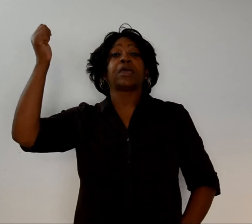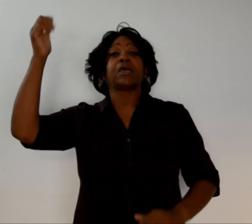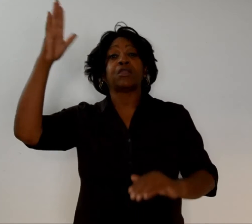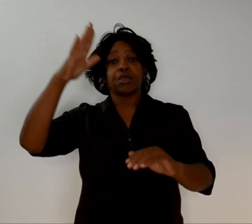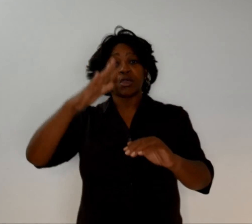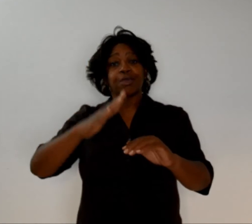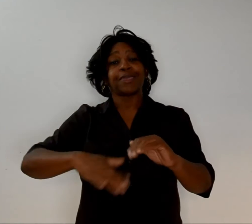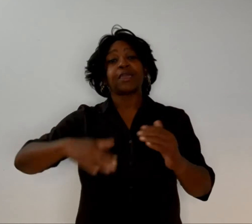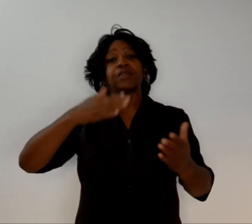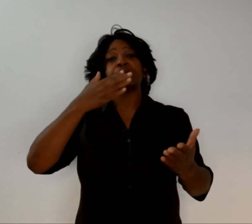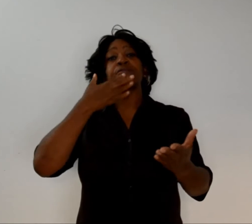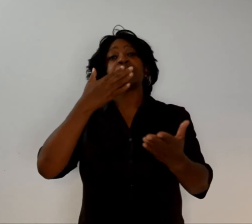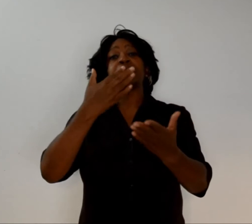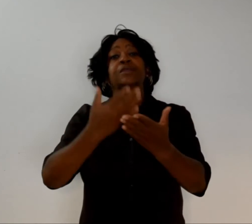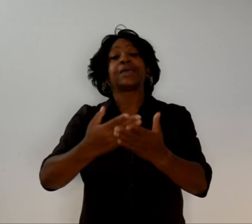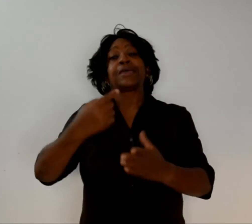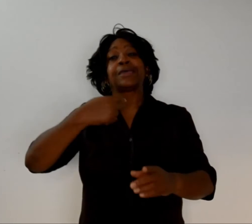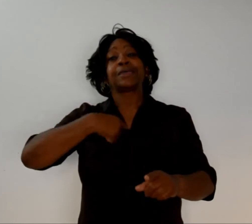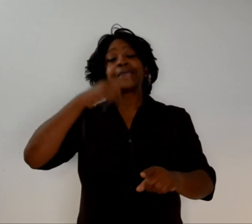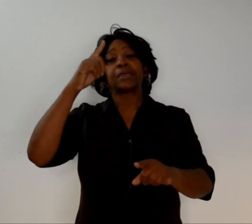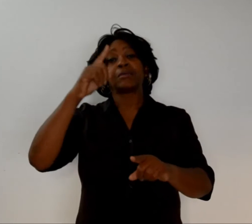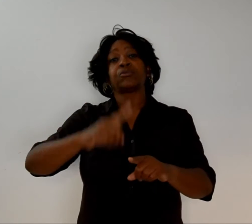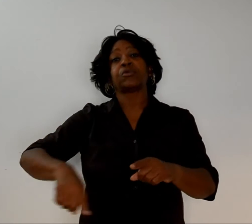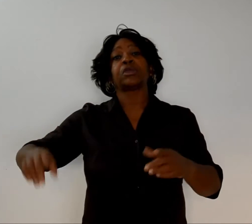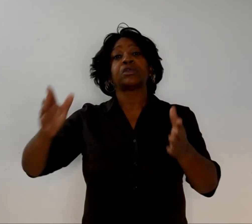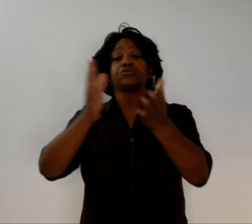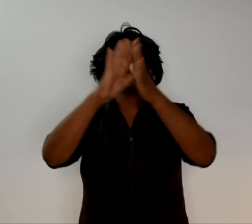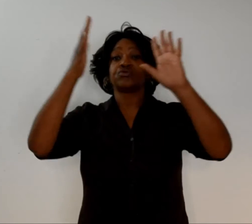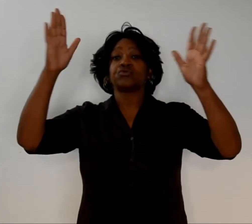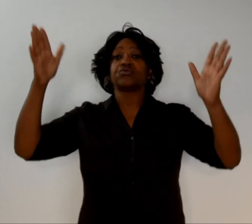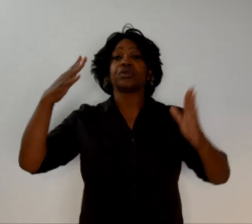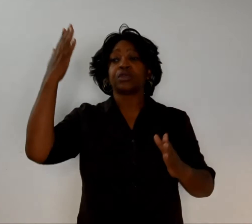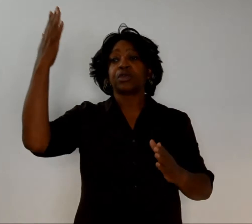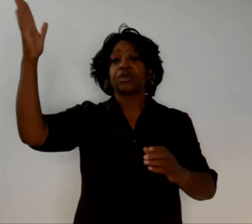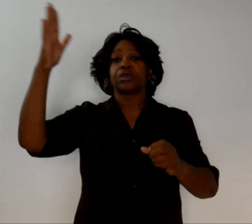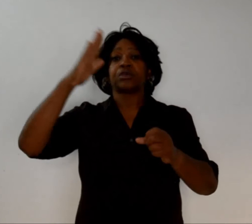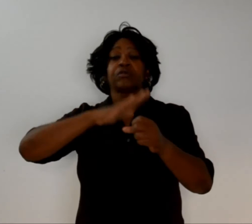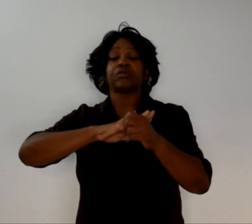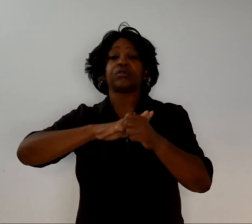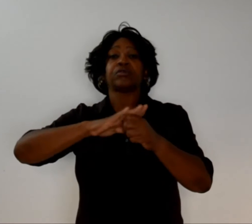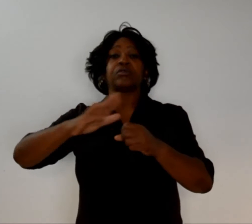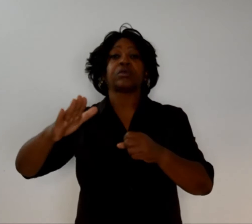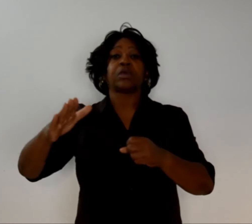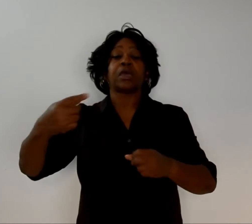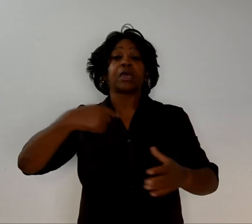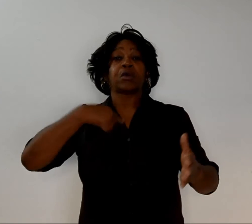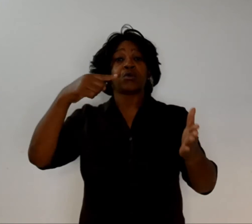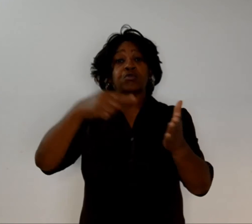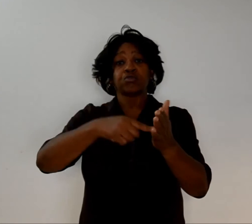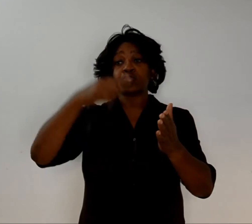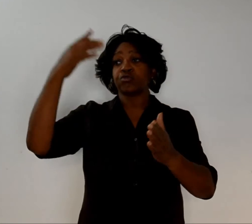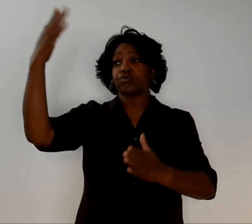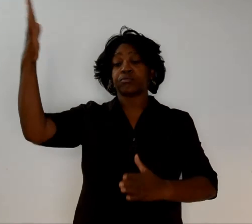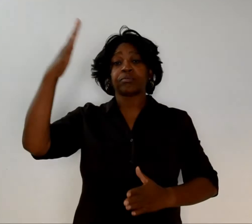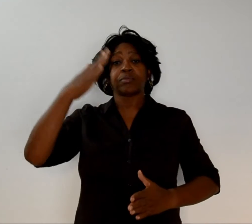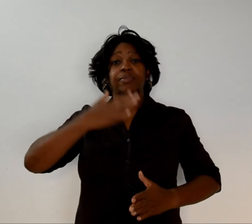been better than good. I can't praise you enough. It's because I owe you my very life. I owe you my